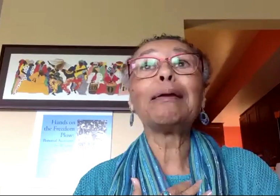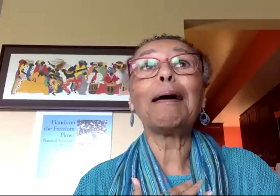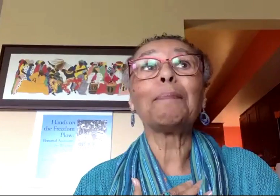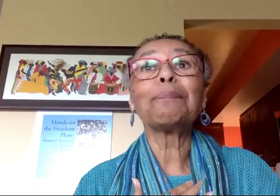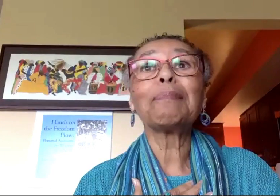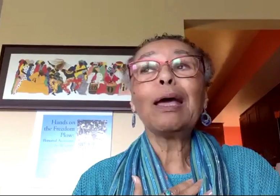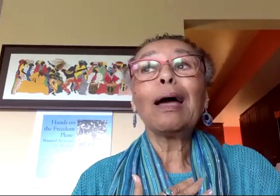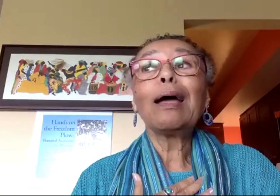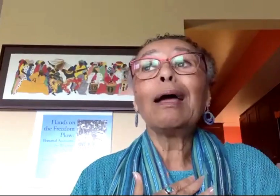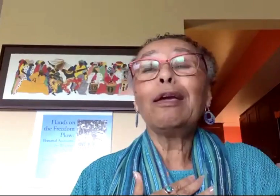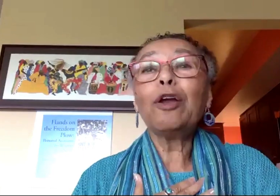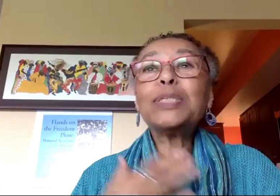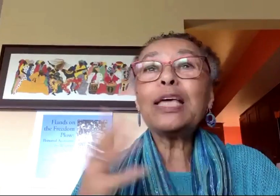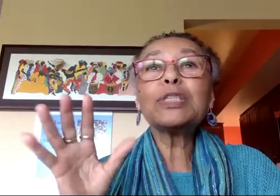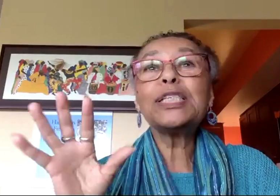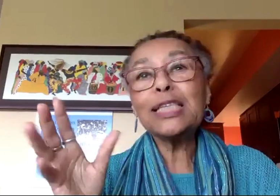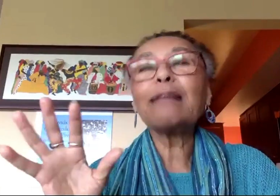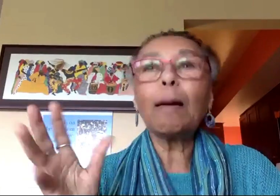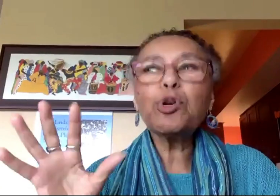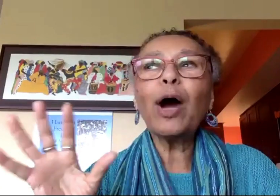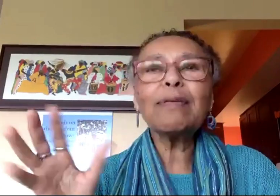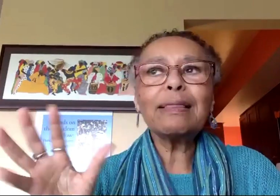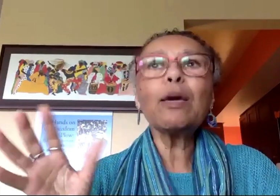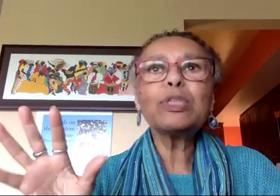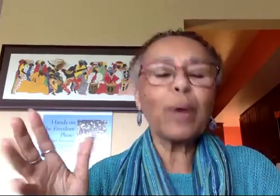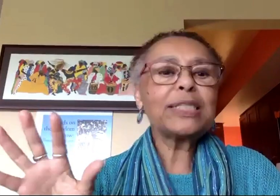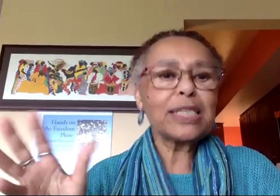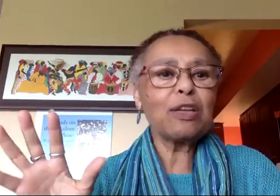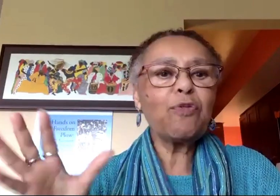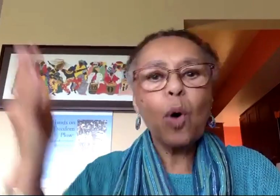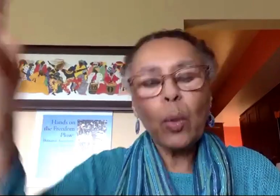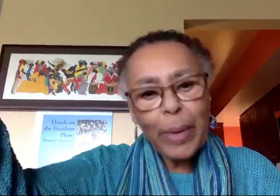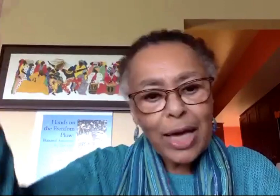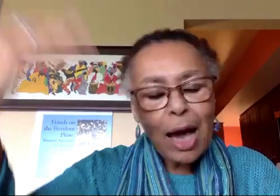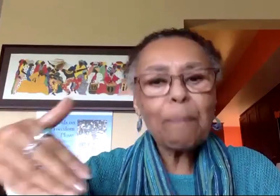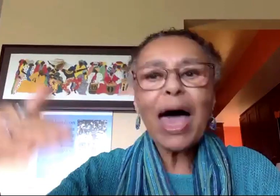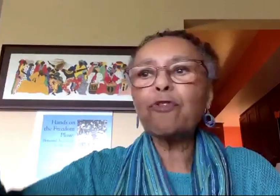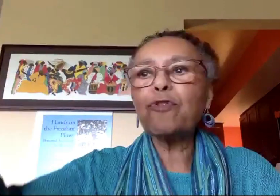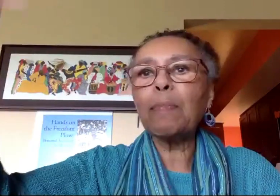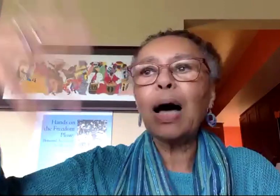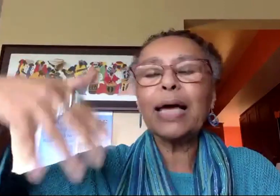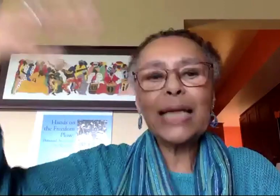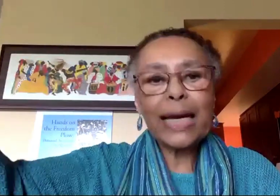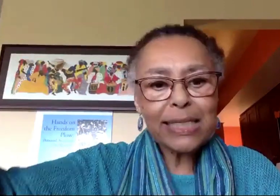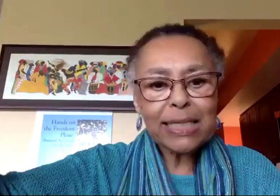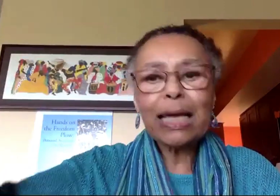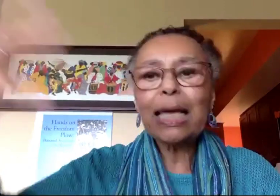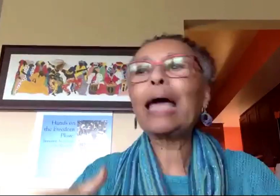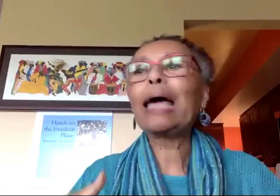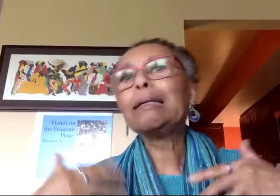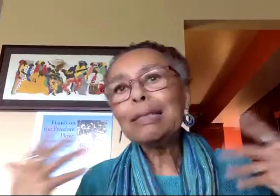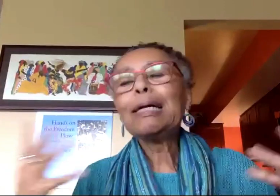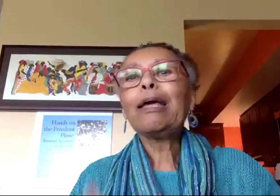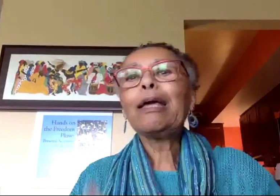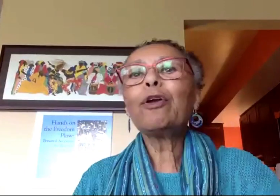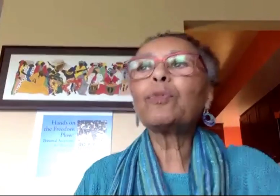when, it was either I think it was around 64 when we had come back from Atlantic City,